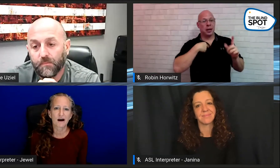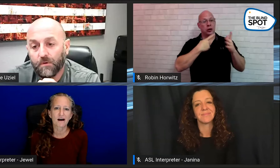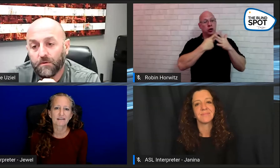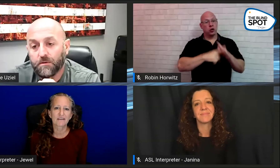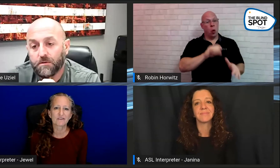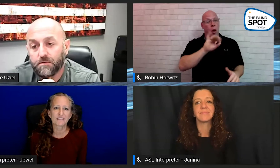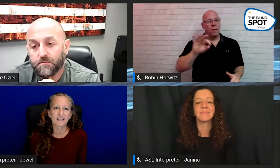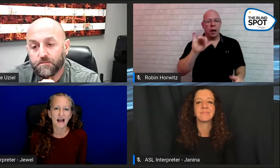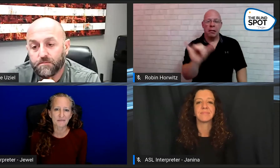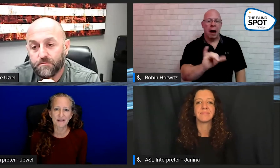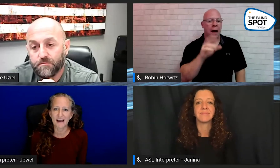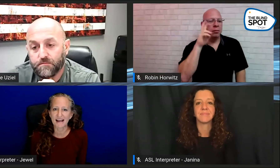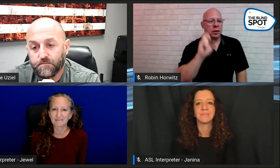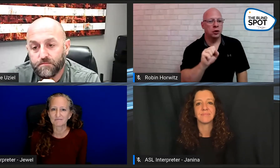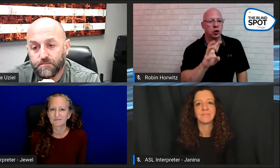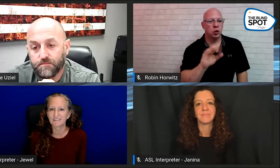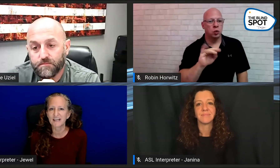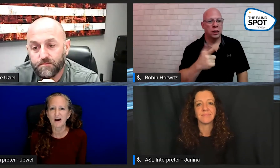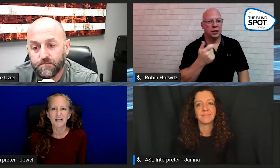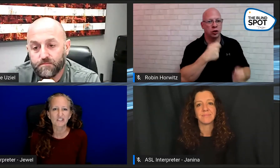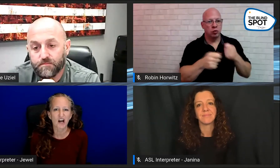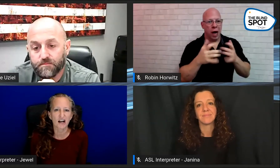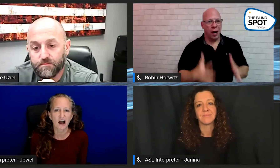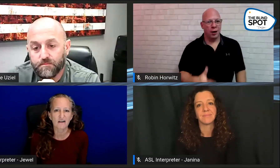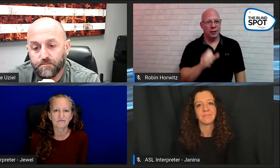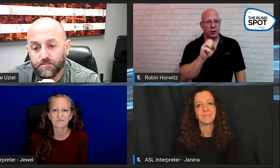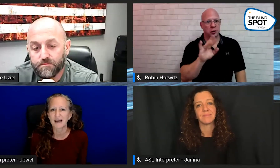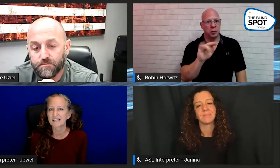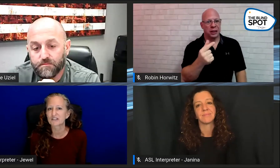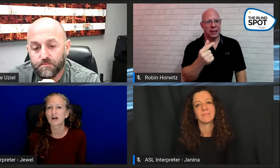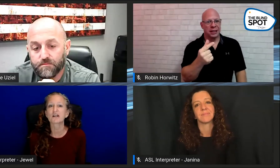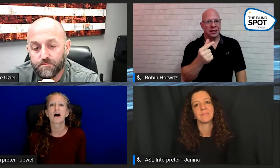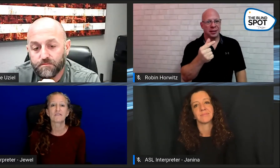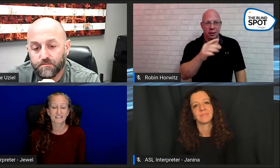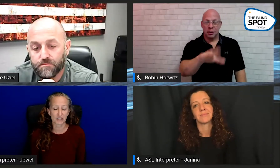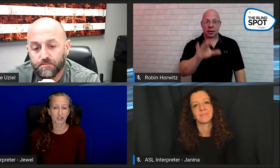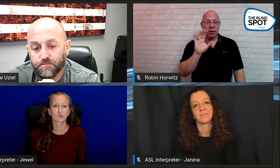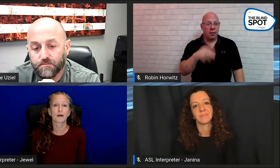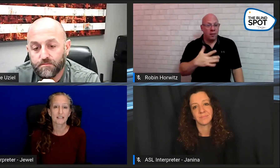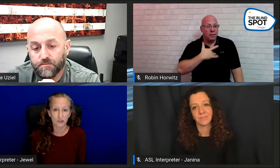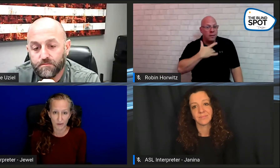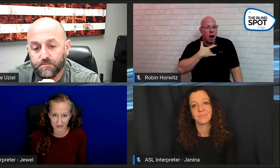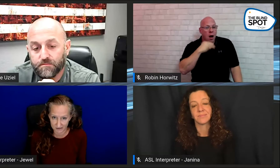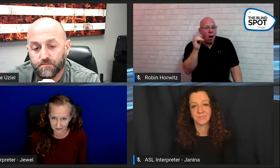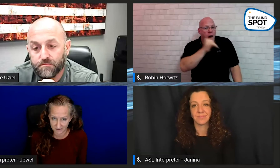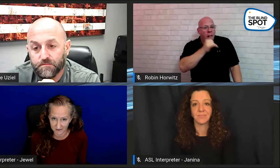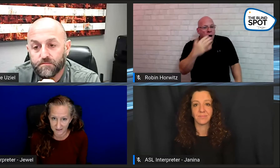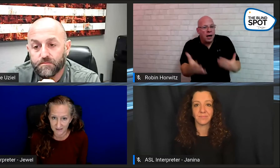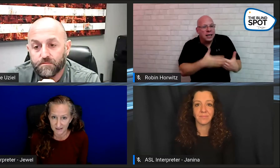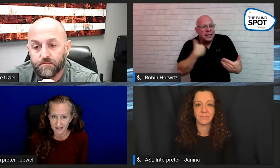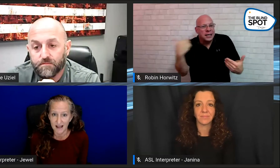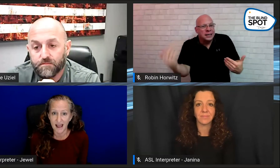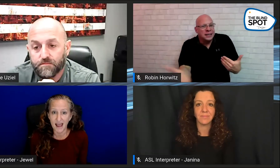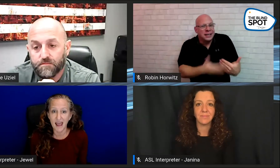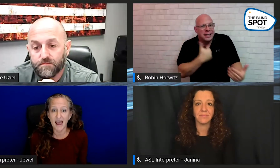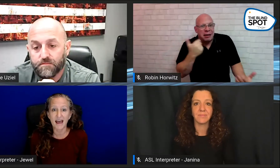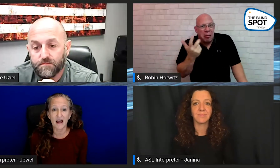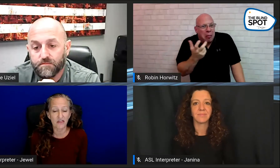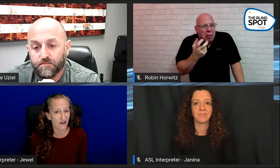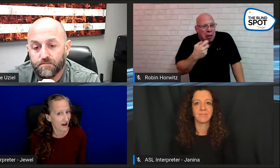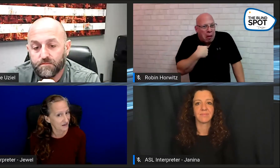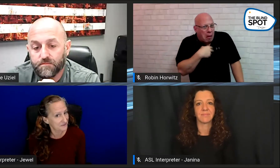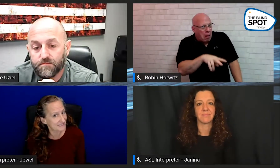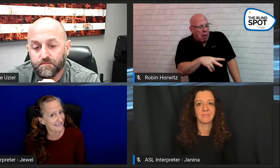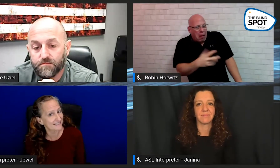So I'll give you the timeline. I started off as a swing trader, and